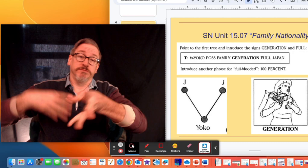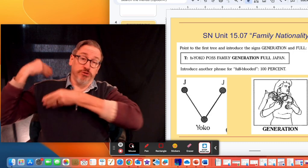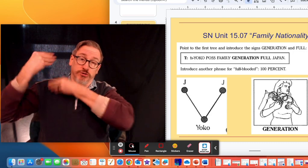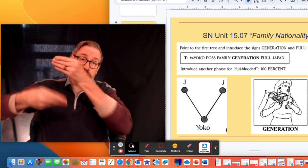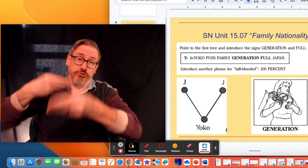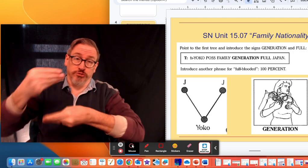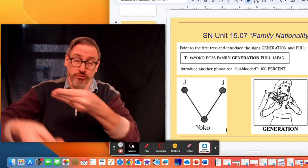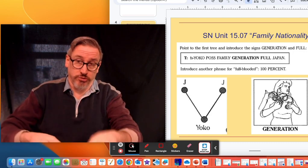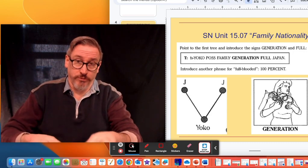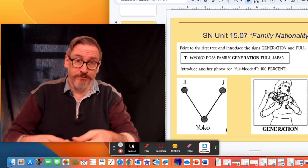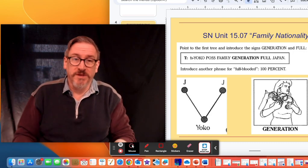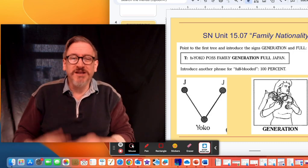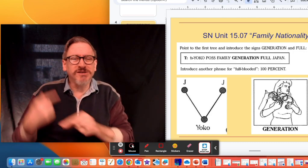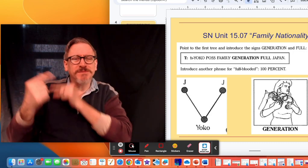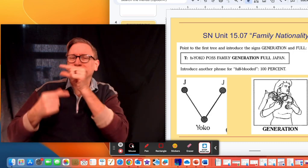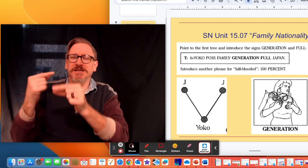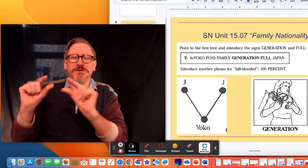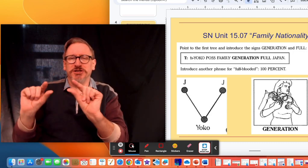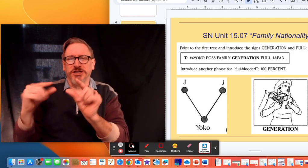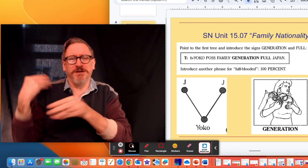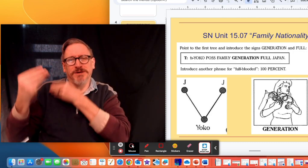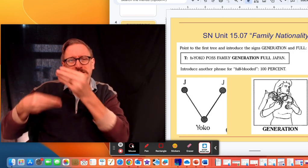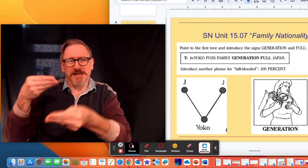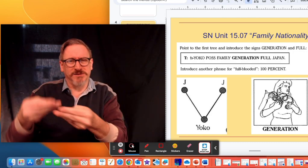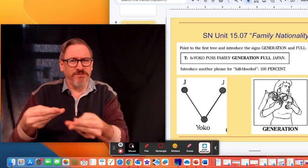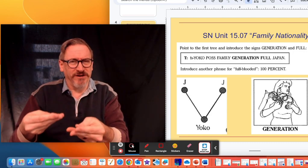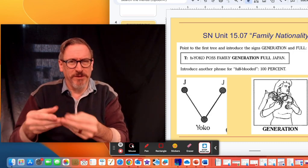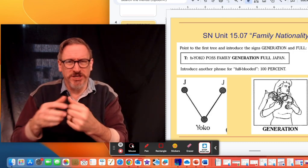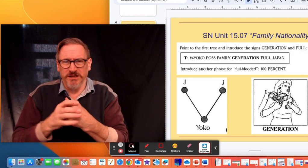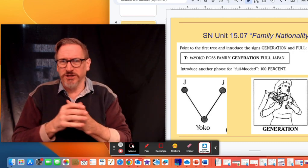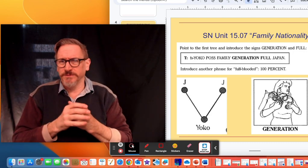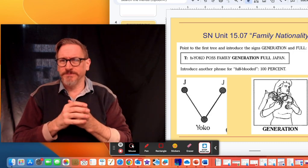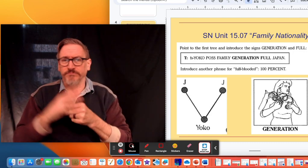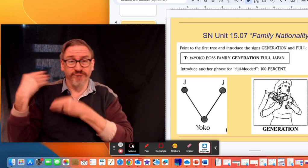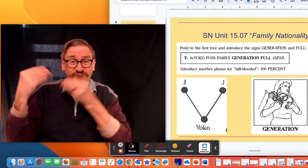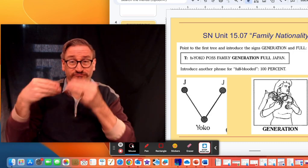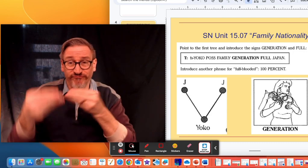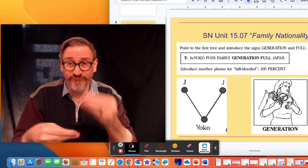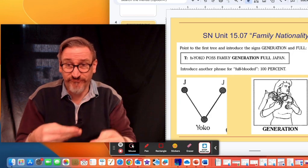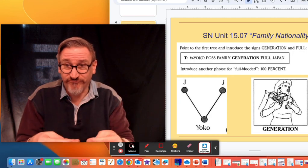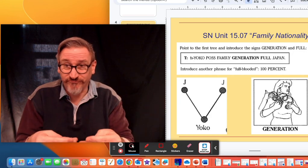generations. You'll sometimes see it with a G, but that's very much English.